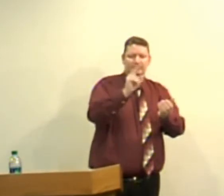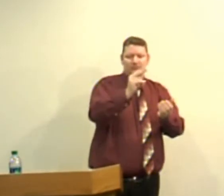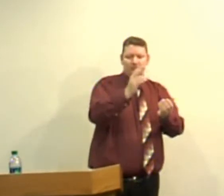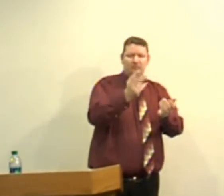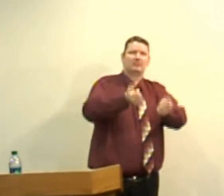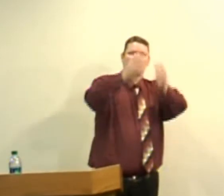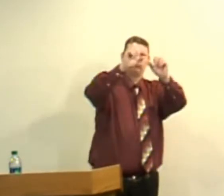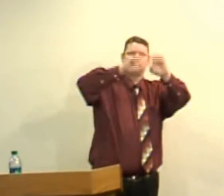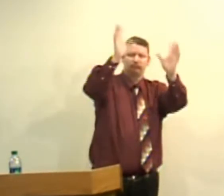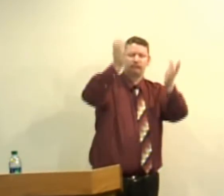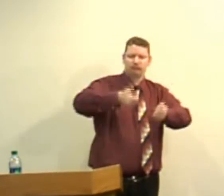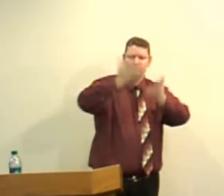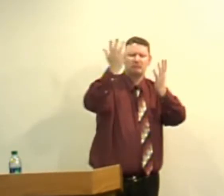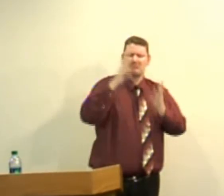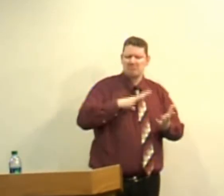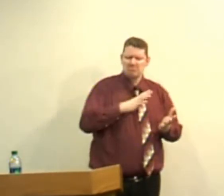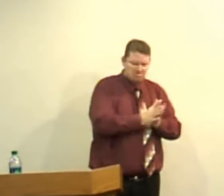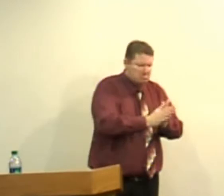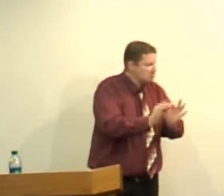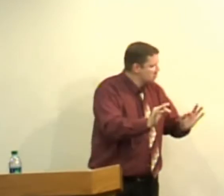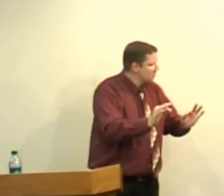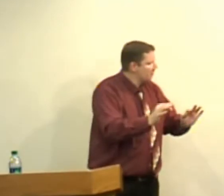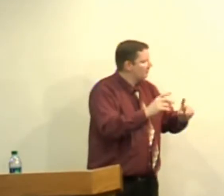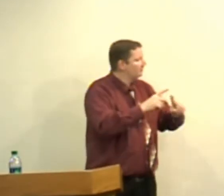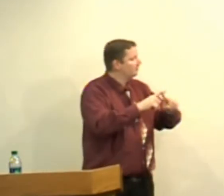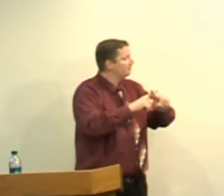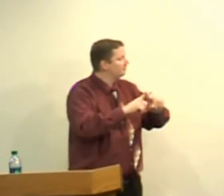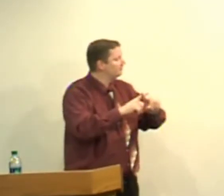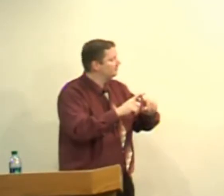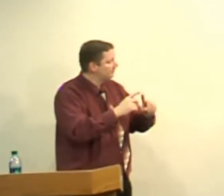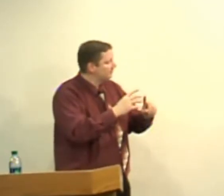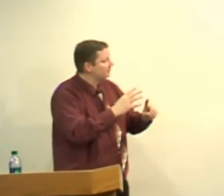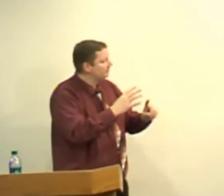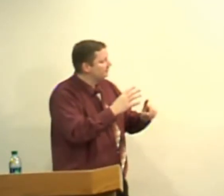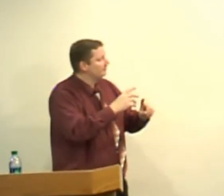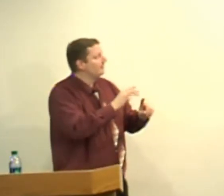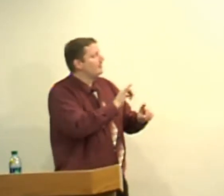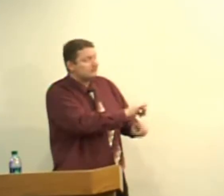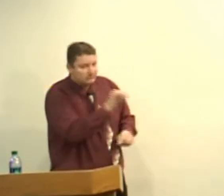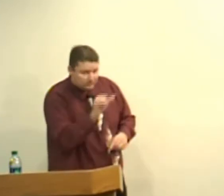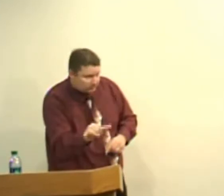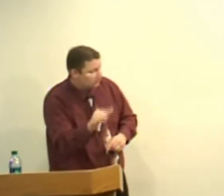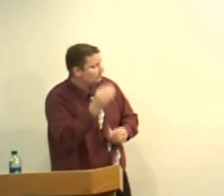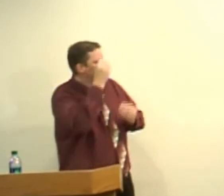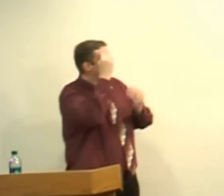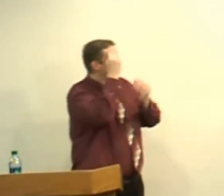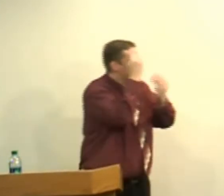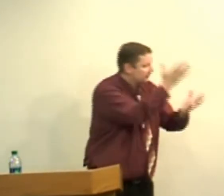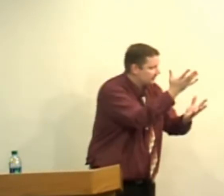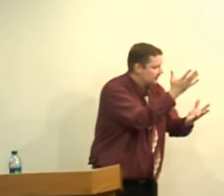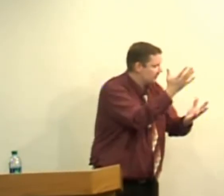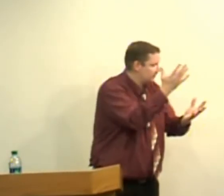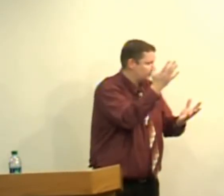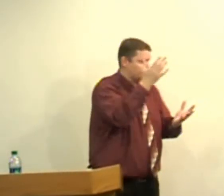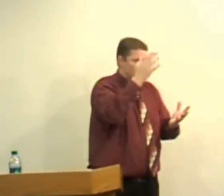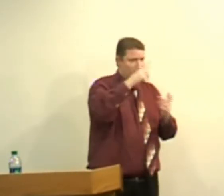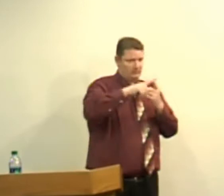offerings and sacrifices, as it obeying